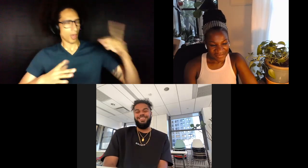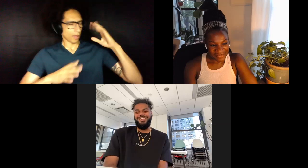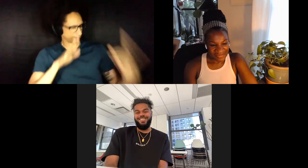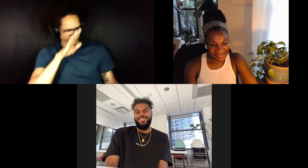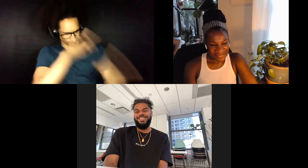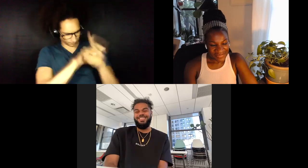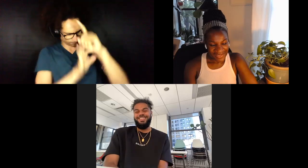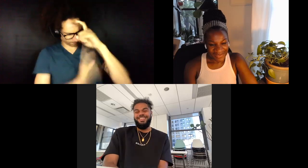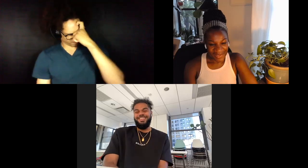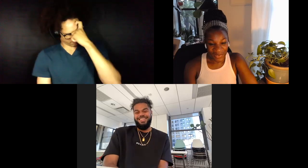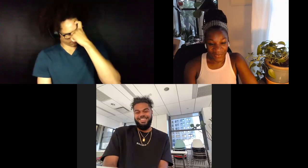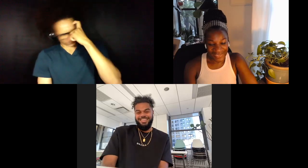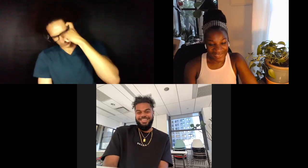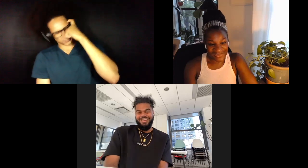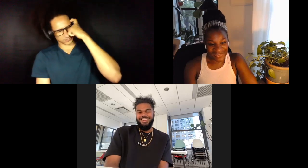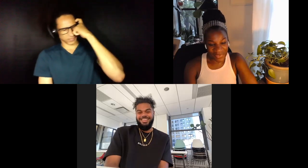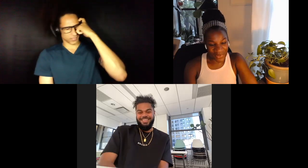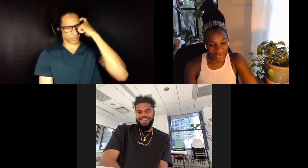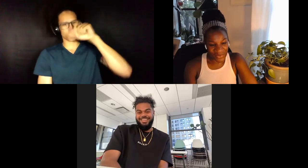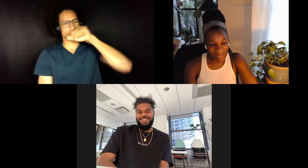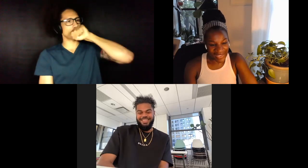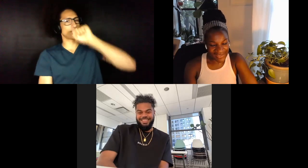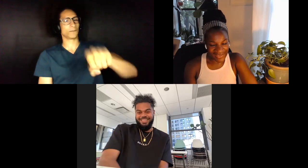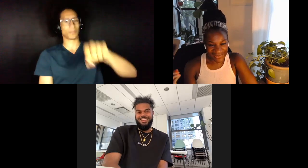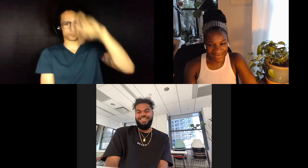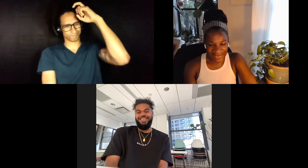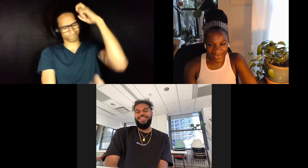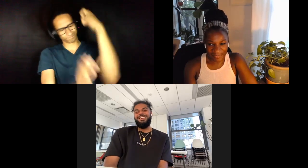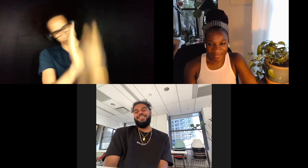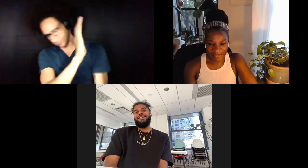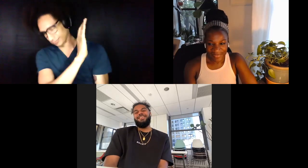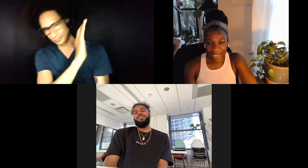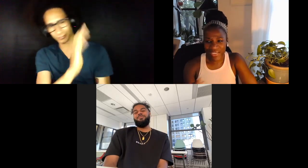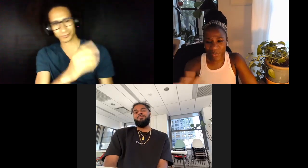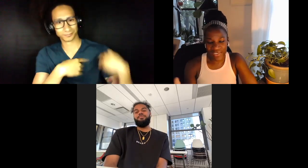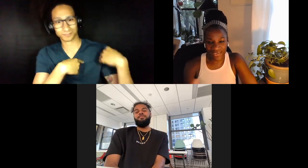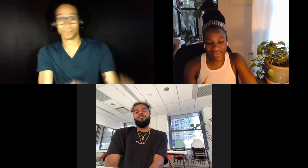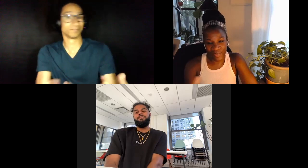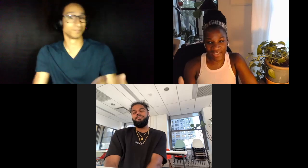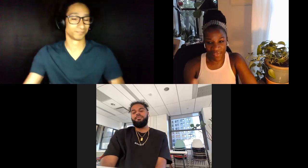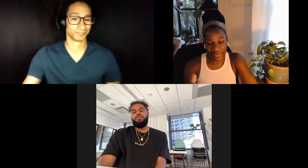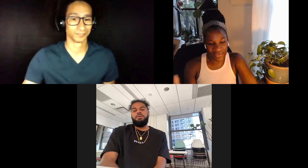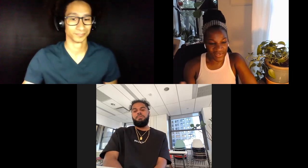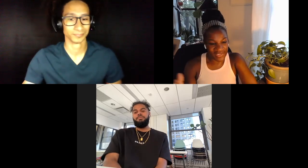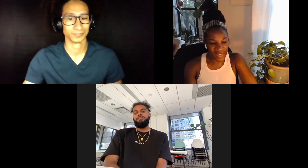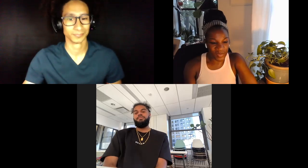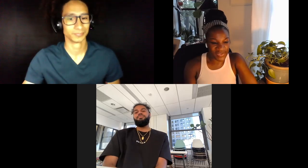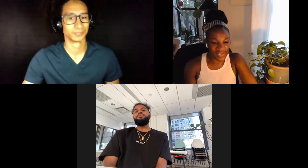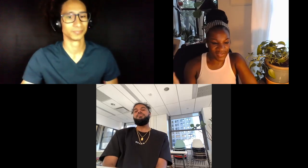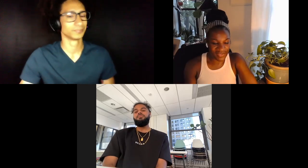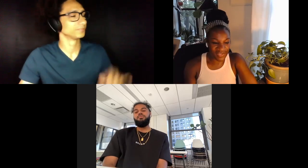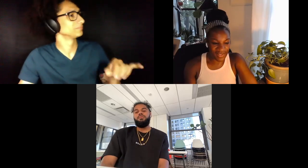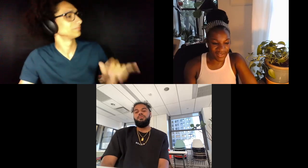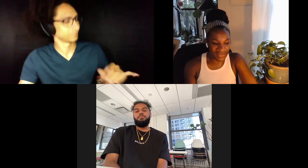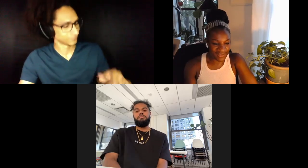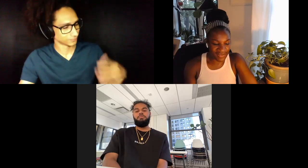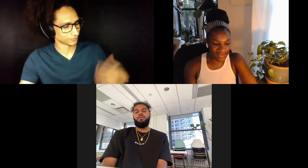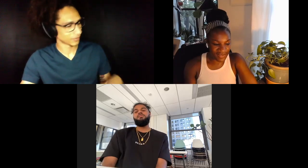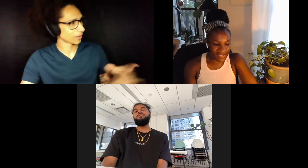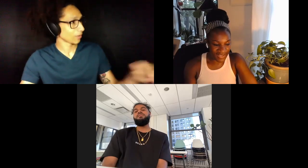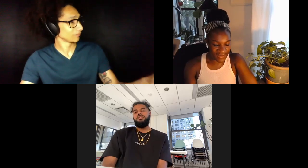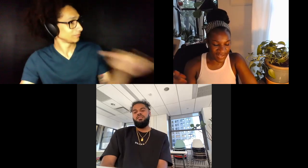including Essence, GQ, Wall Street Journal Magazine, The New York Times, Cosmo, Elle, and The Village Voice, among others.